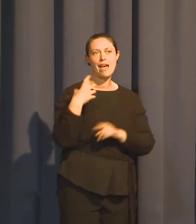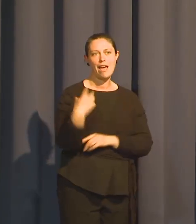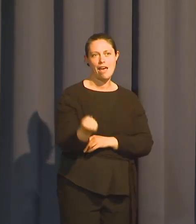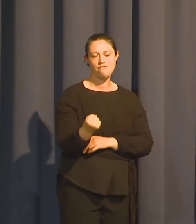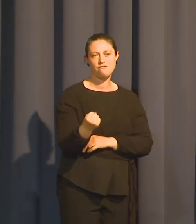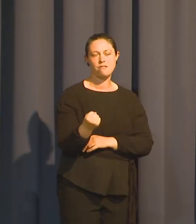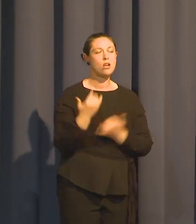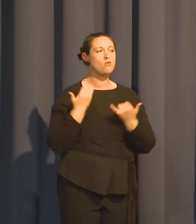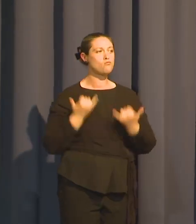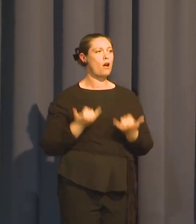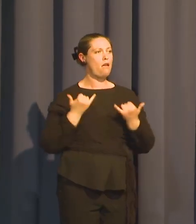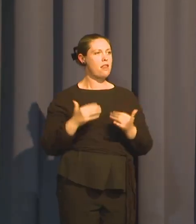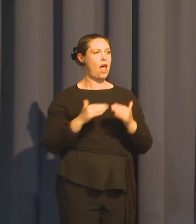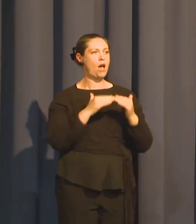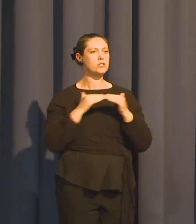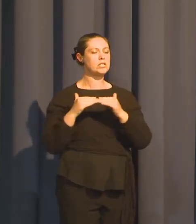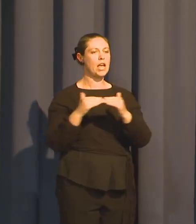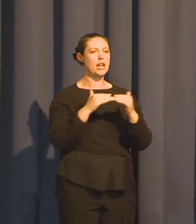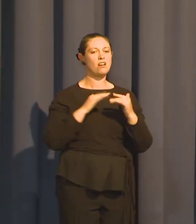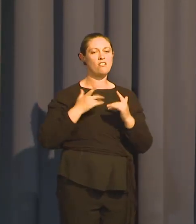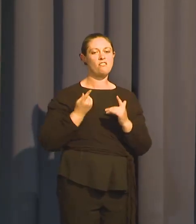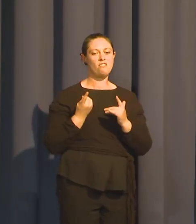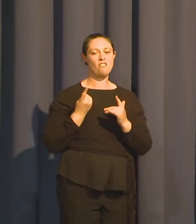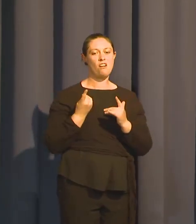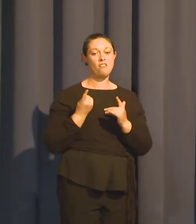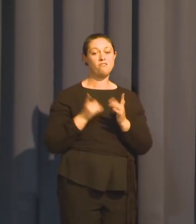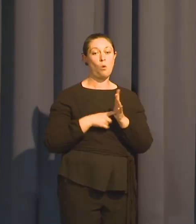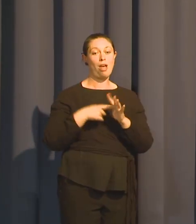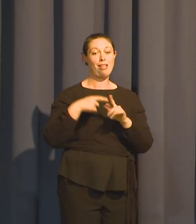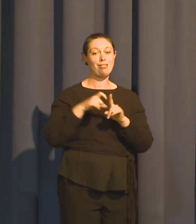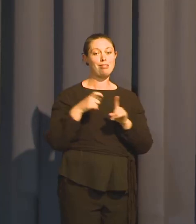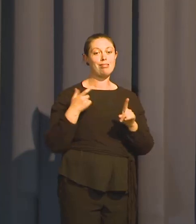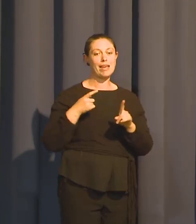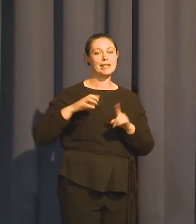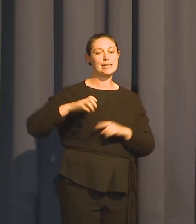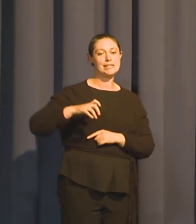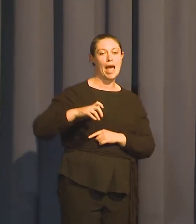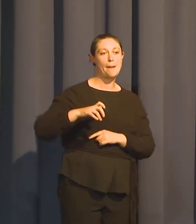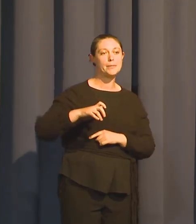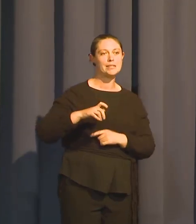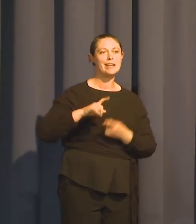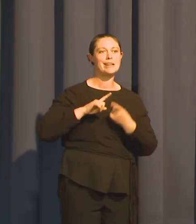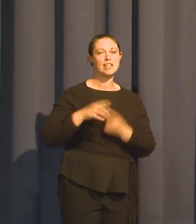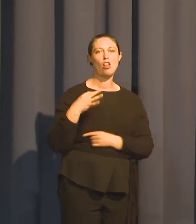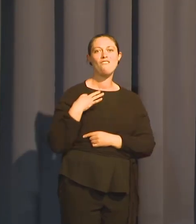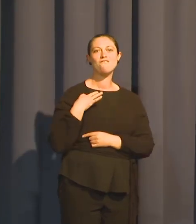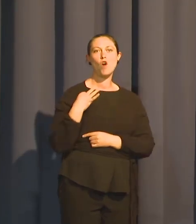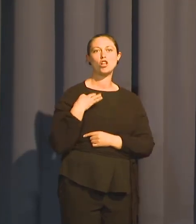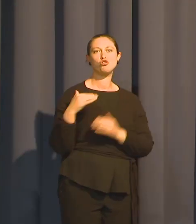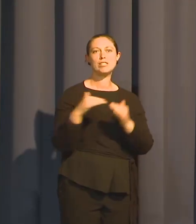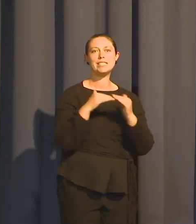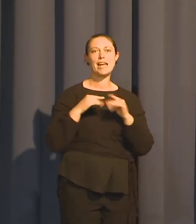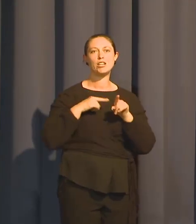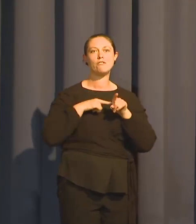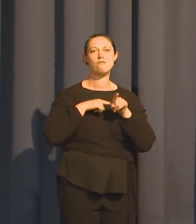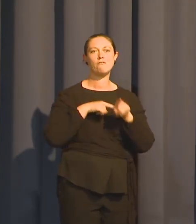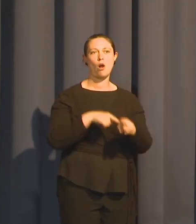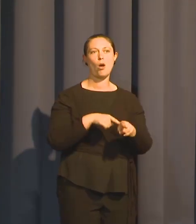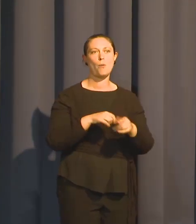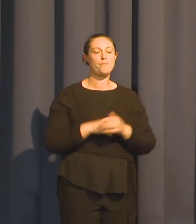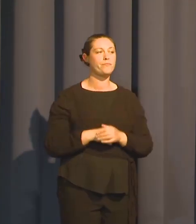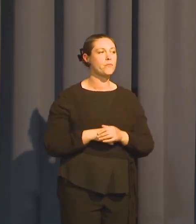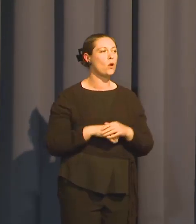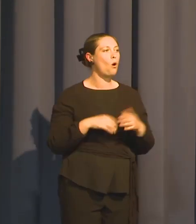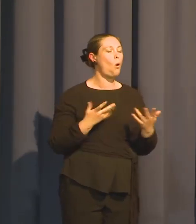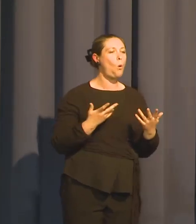standards for bringing these into New Zealand is still only voluntary. Or we may have old